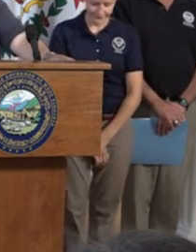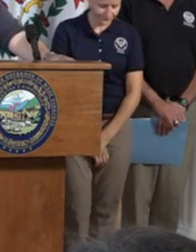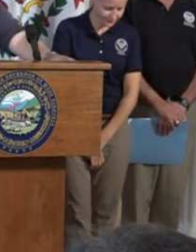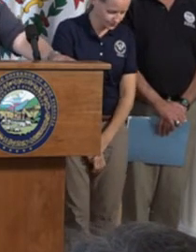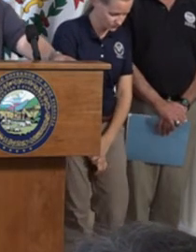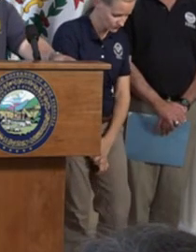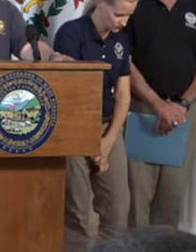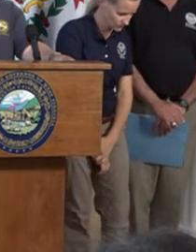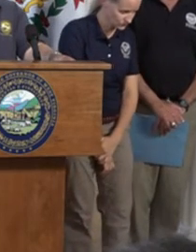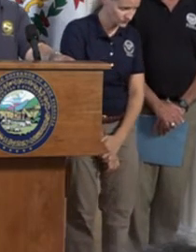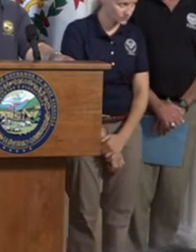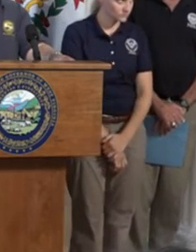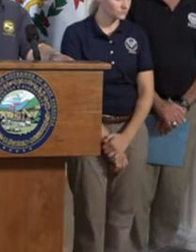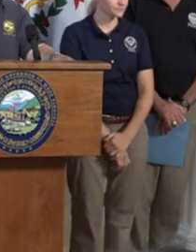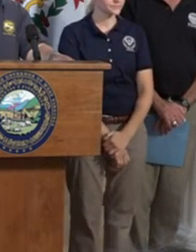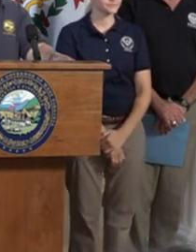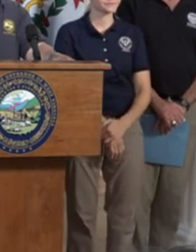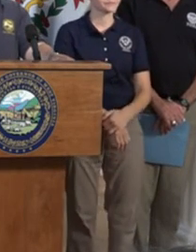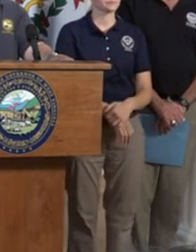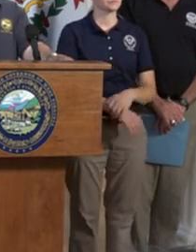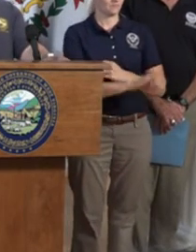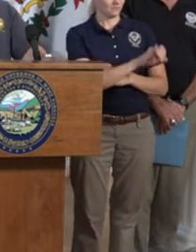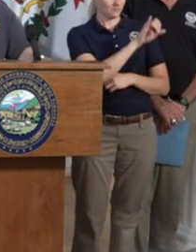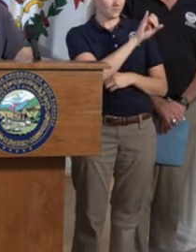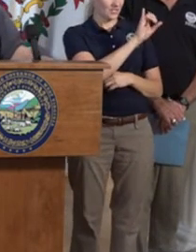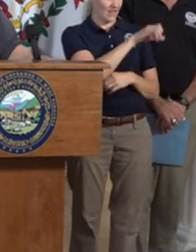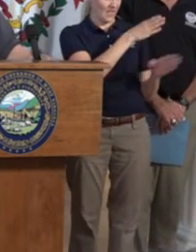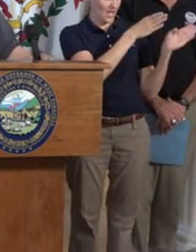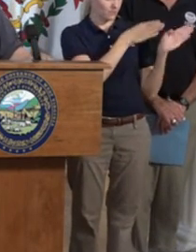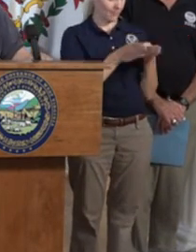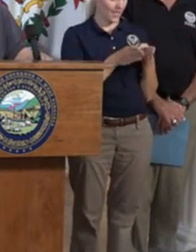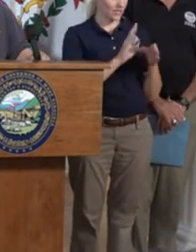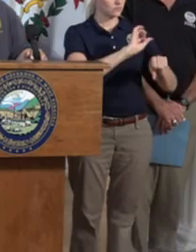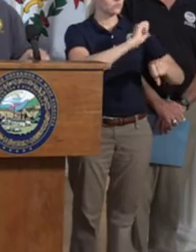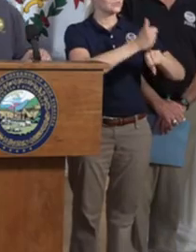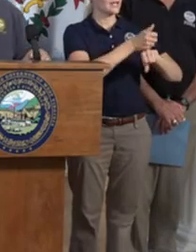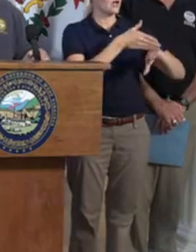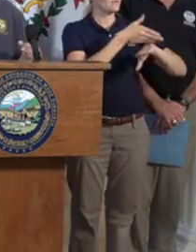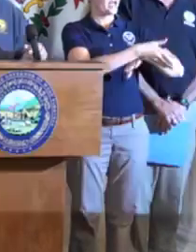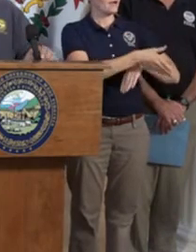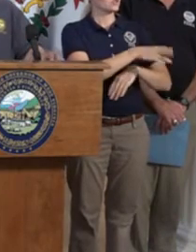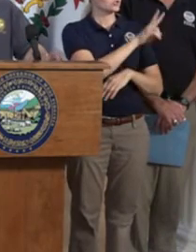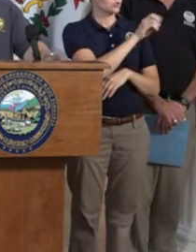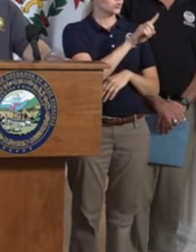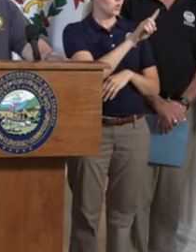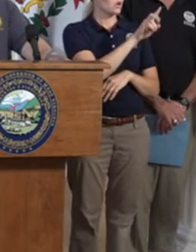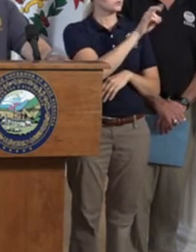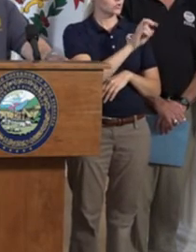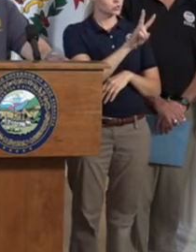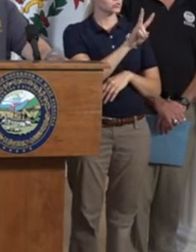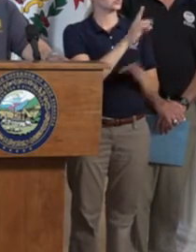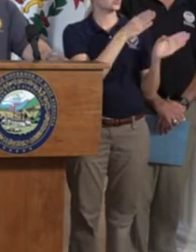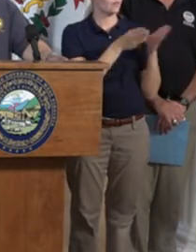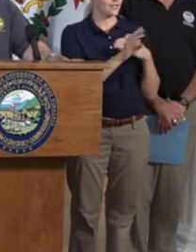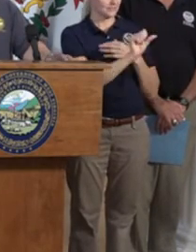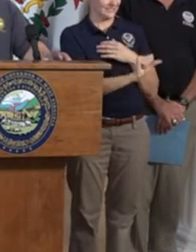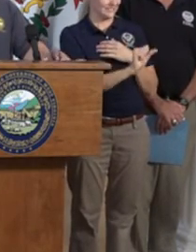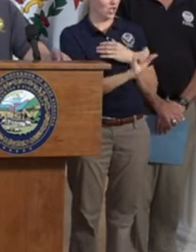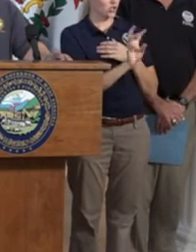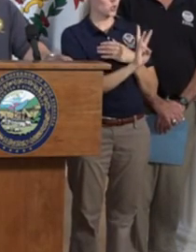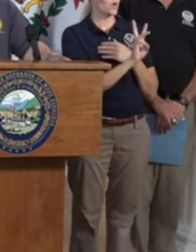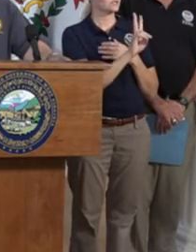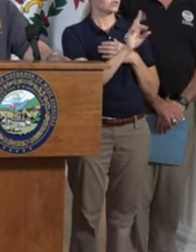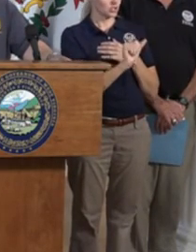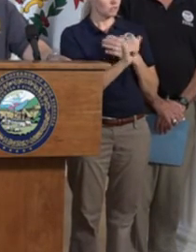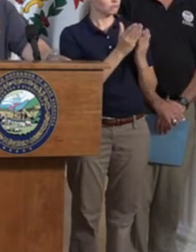The plan that you're talking about was pulled together after the 01 and 02 floods in southern West Virginia. There were several